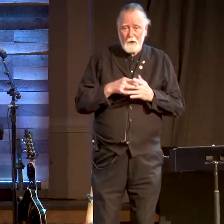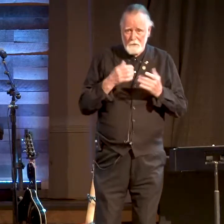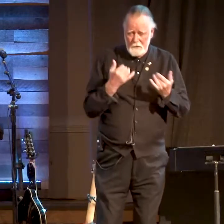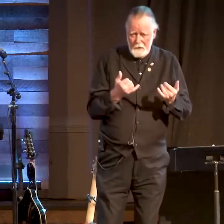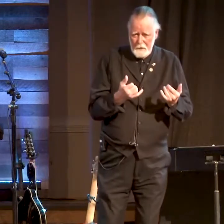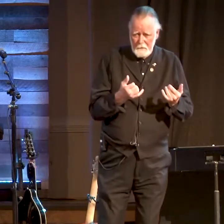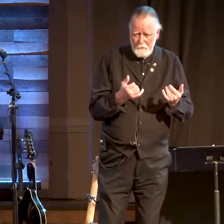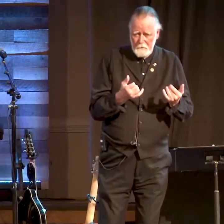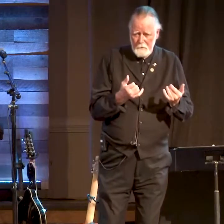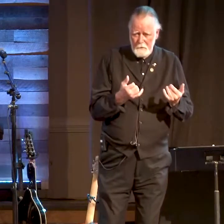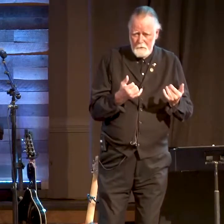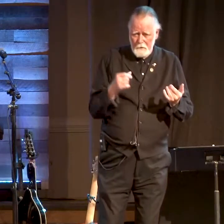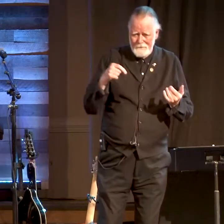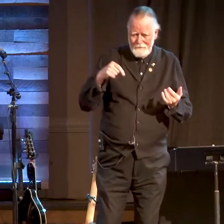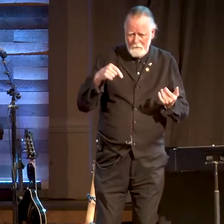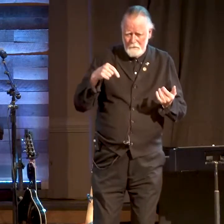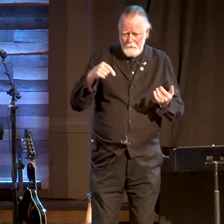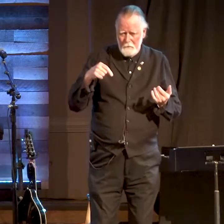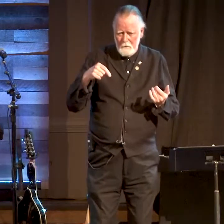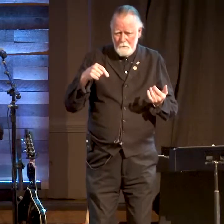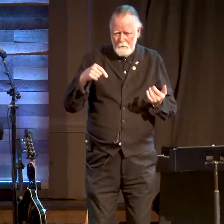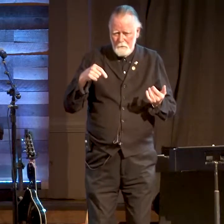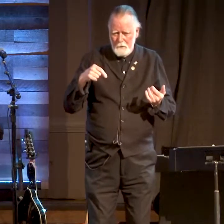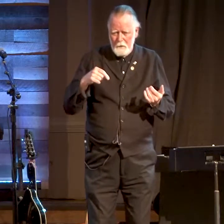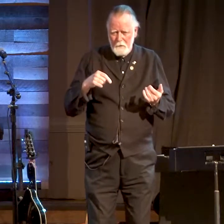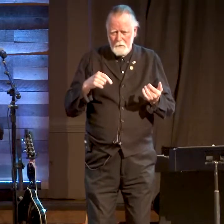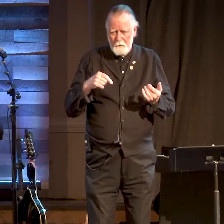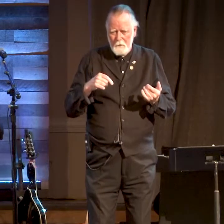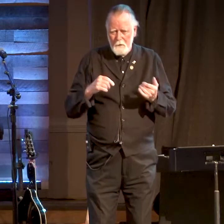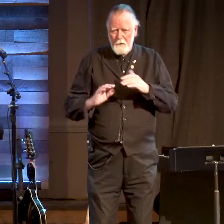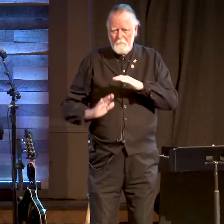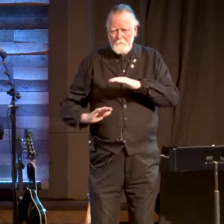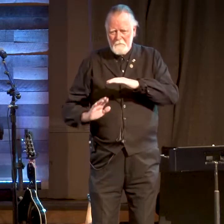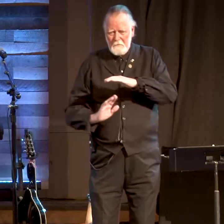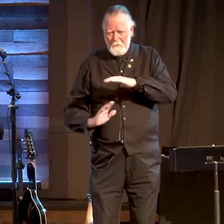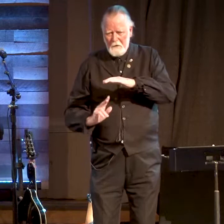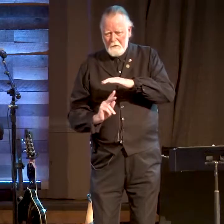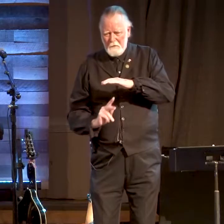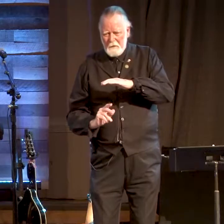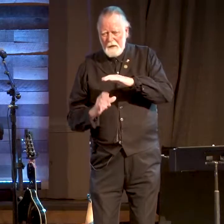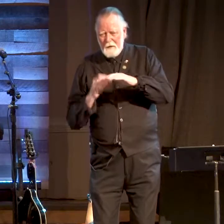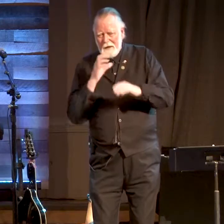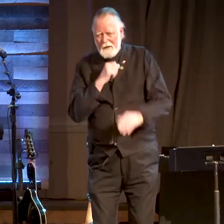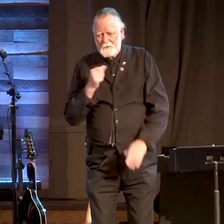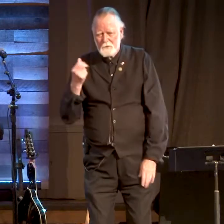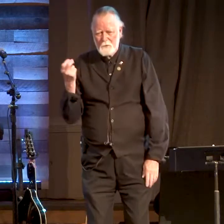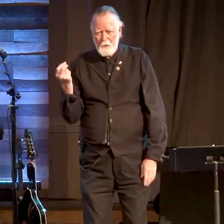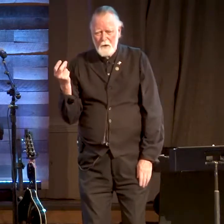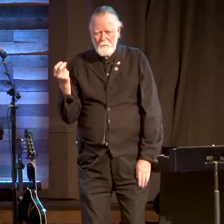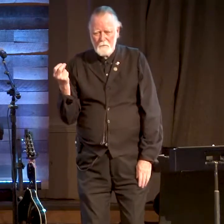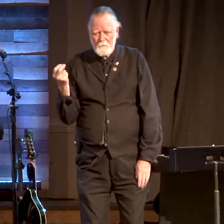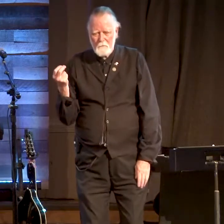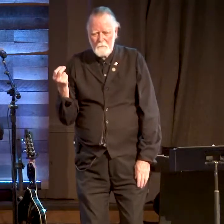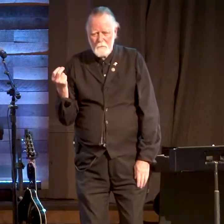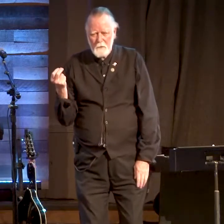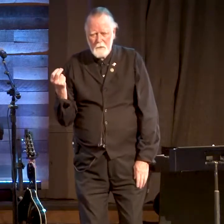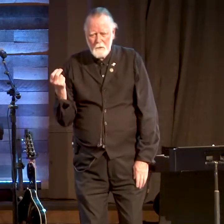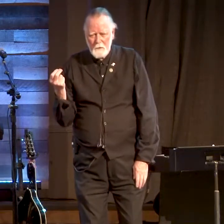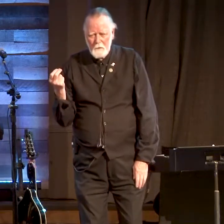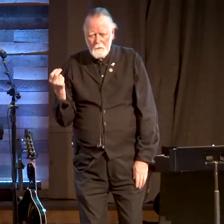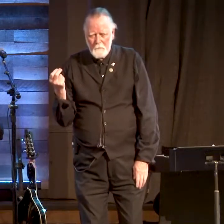today, and this is for nursery through age 12. It's back in full swing